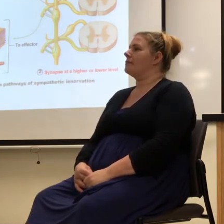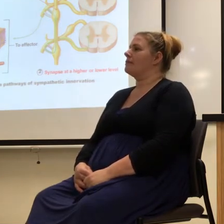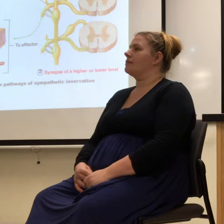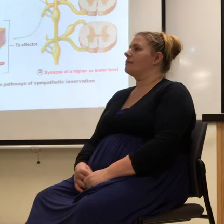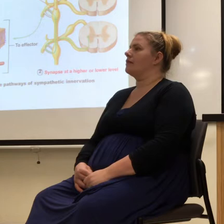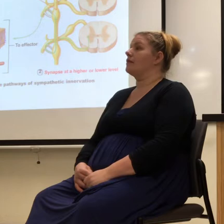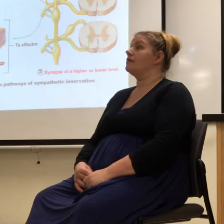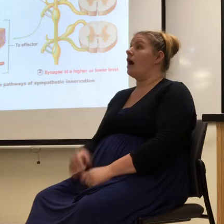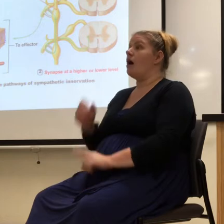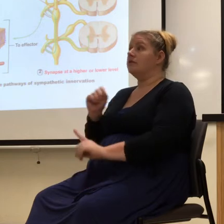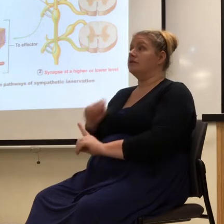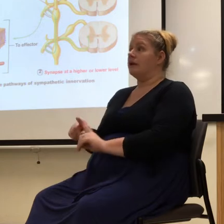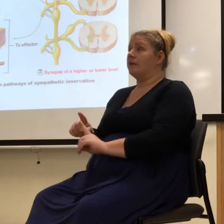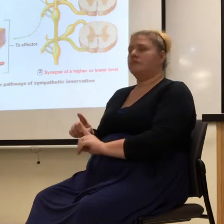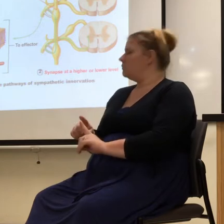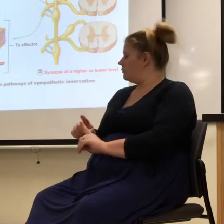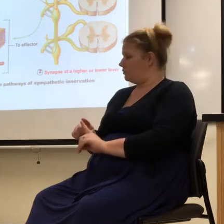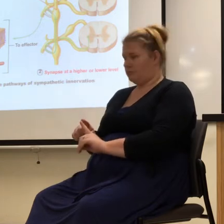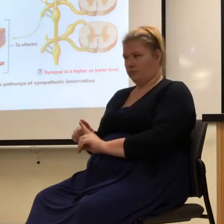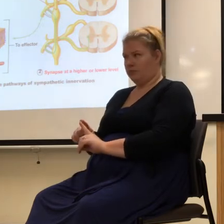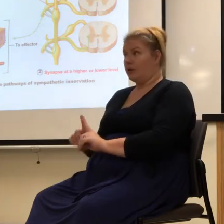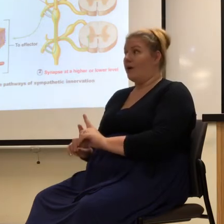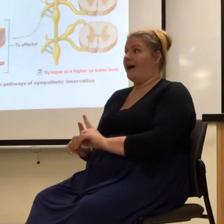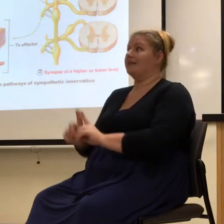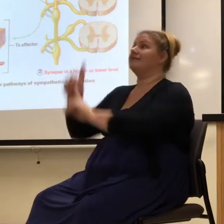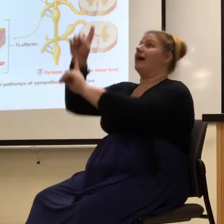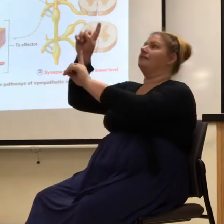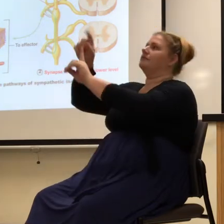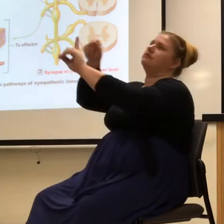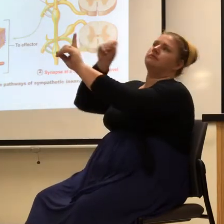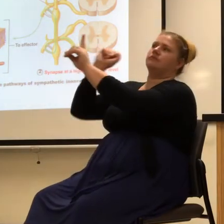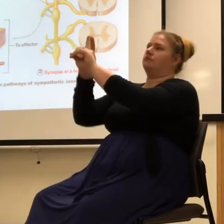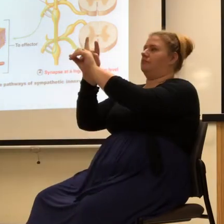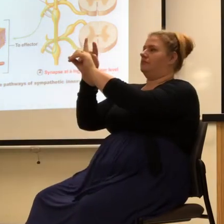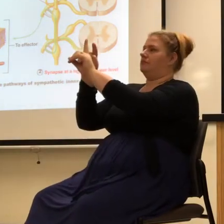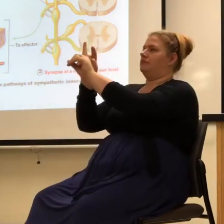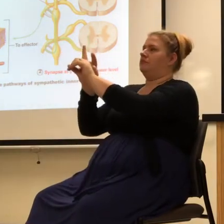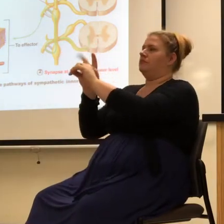don't synapse. You, in this example, it, you ascend to a higher level.